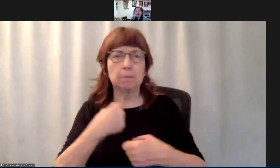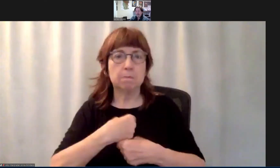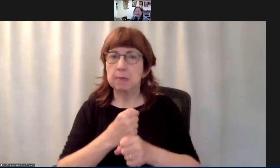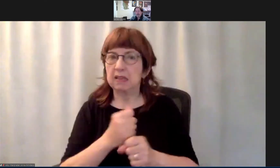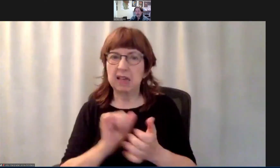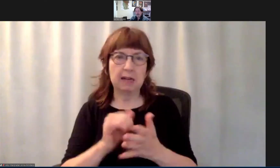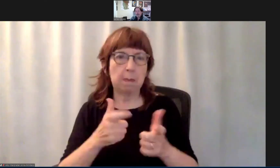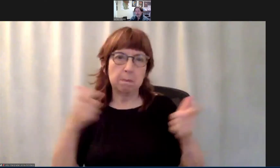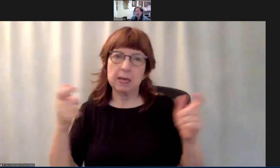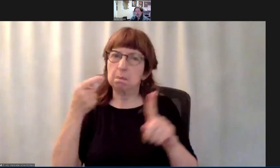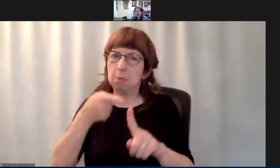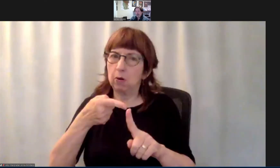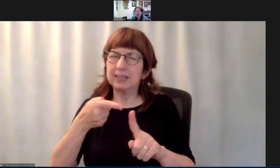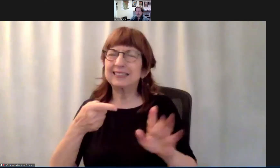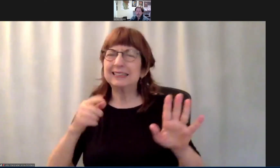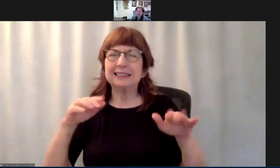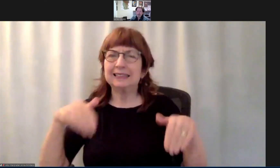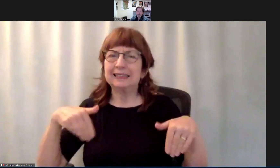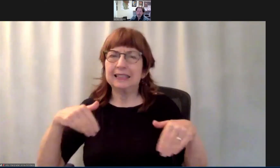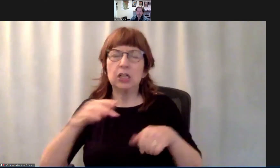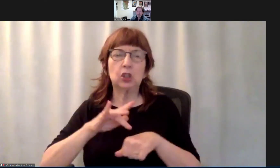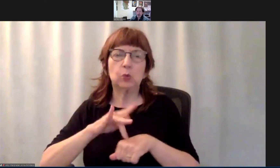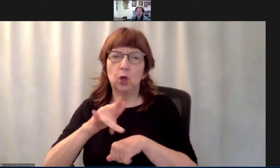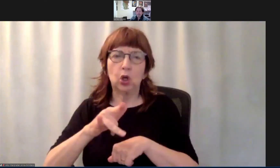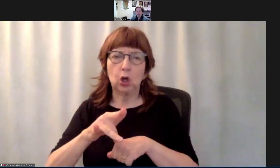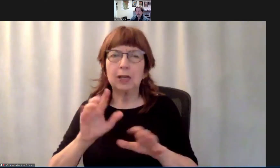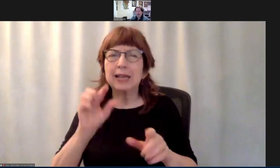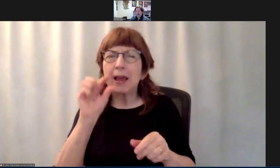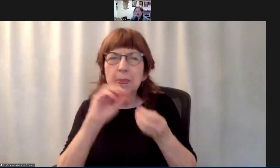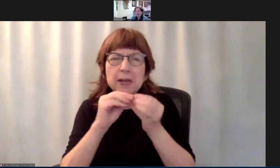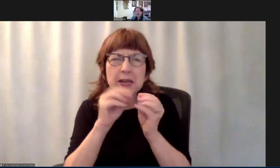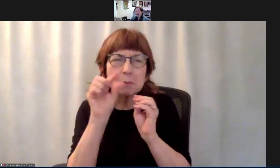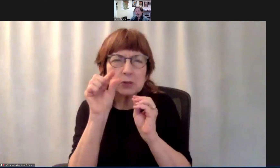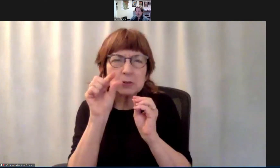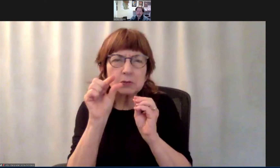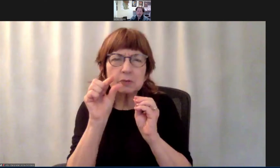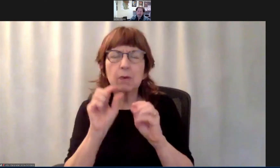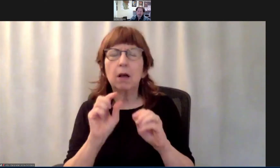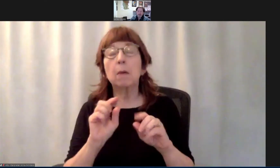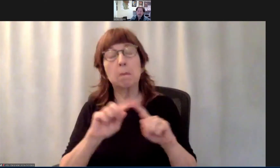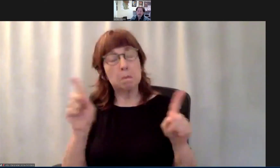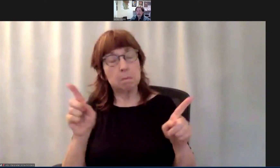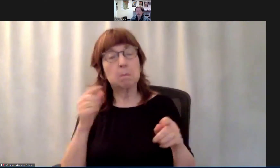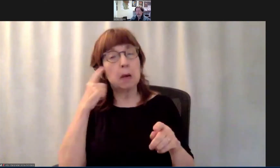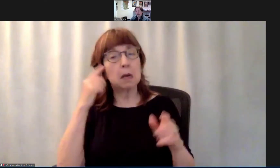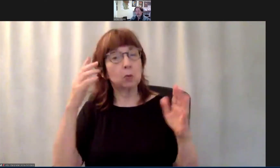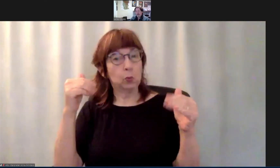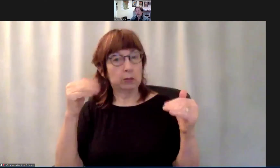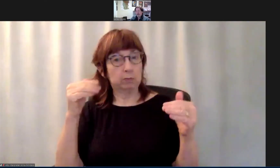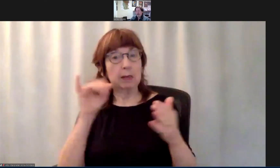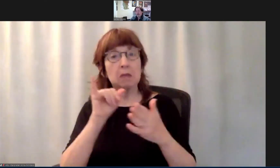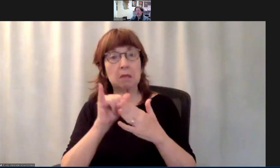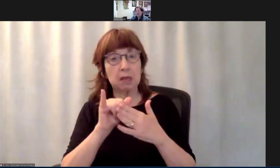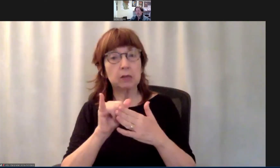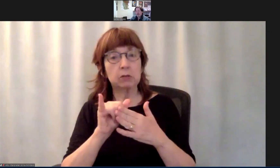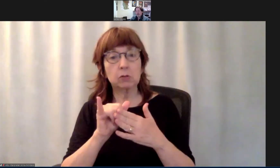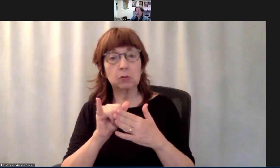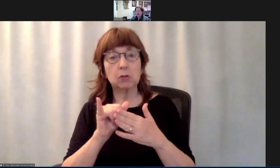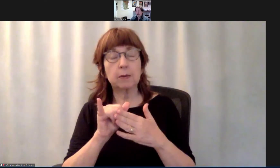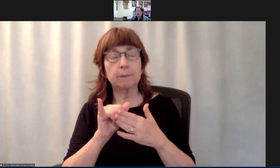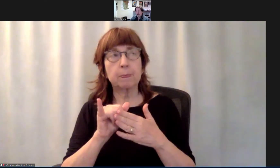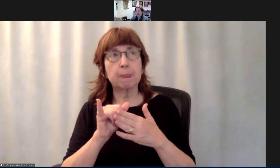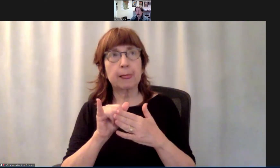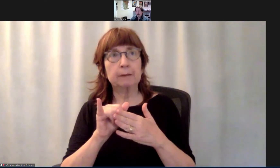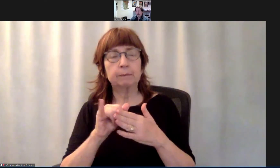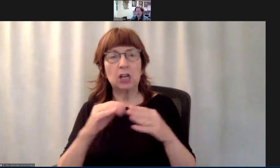that because it's really too early and the numbers are too small. But we expect this this